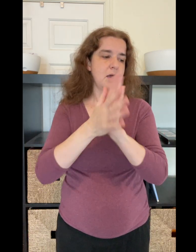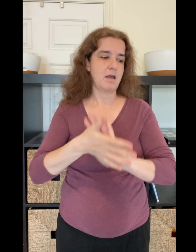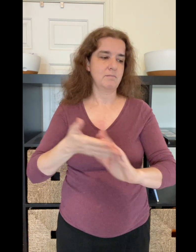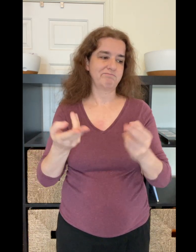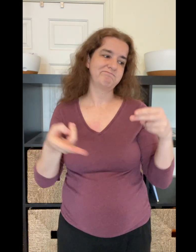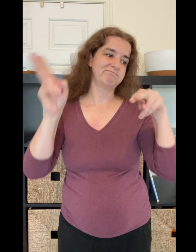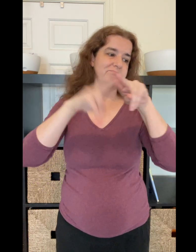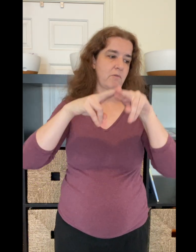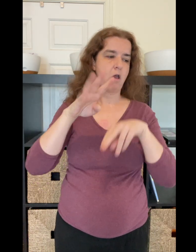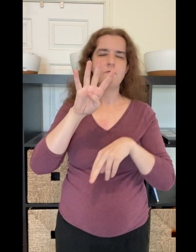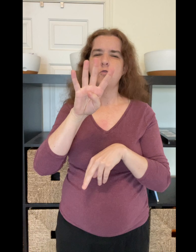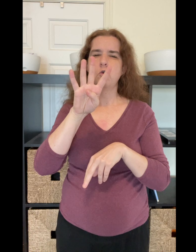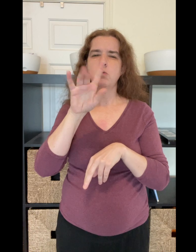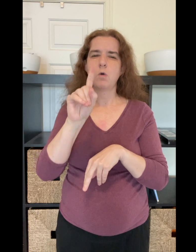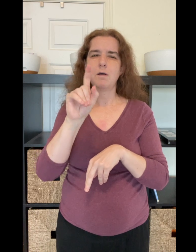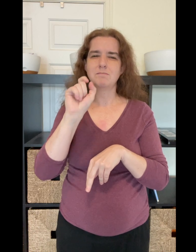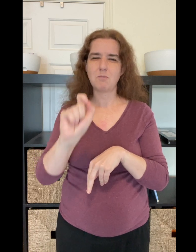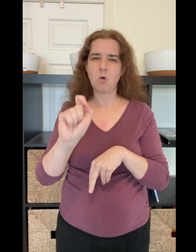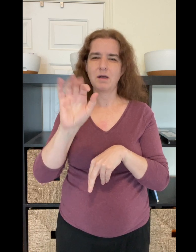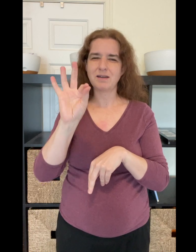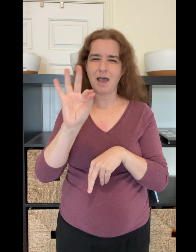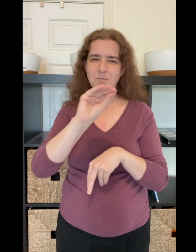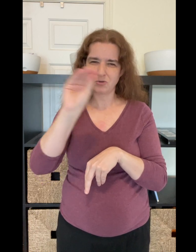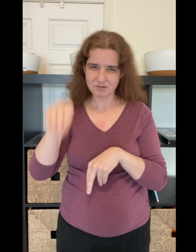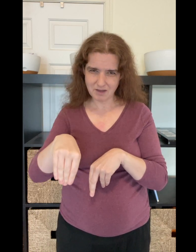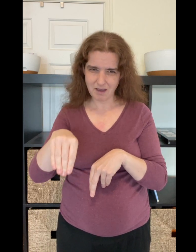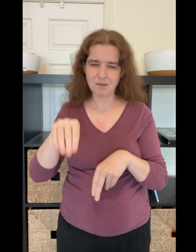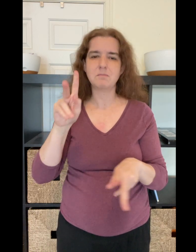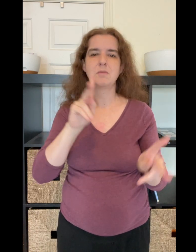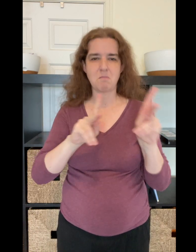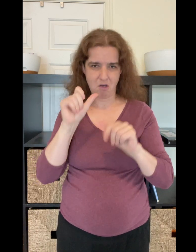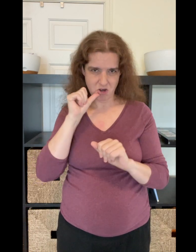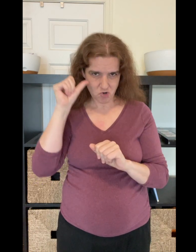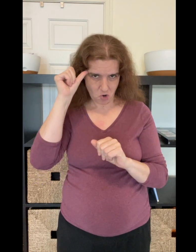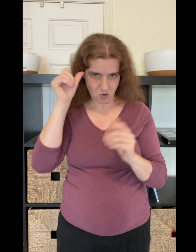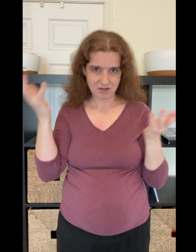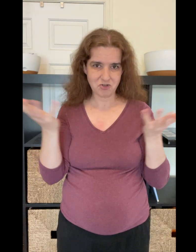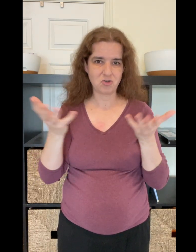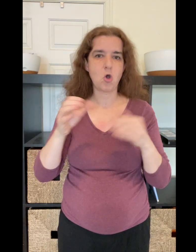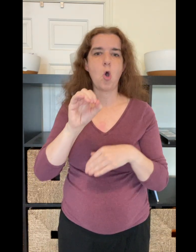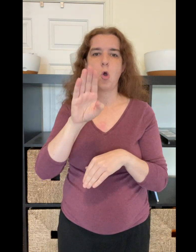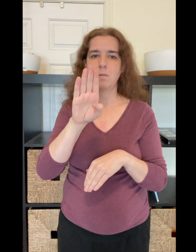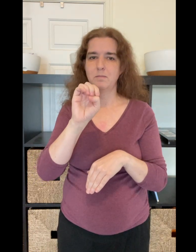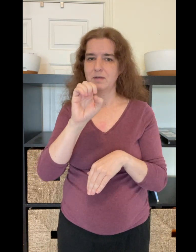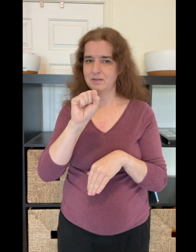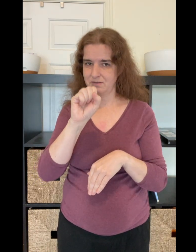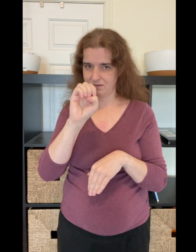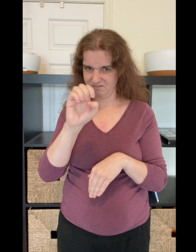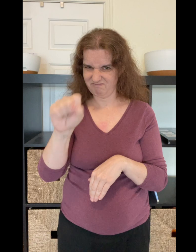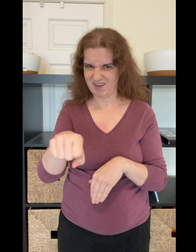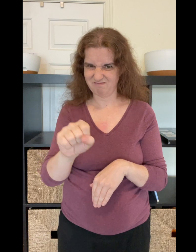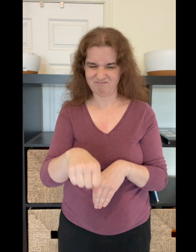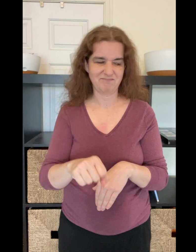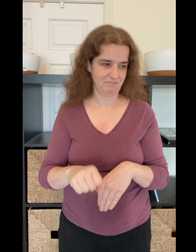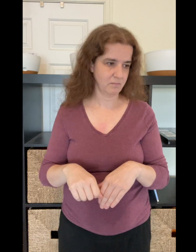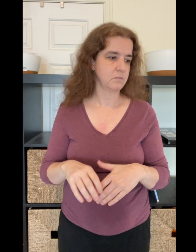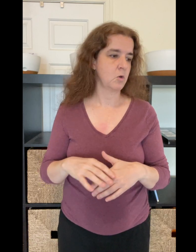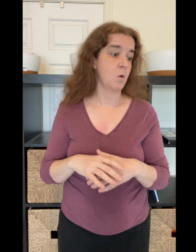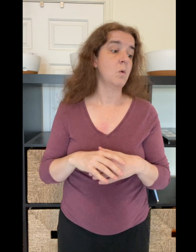2017 to 2020. Now that's increased to 41.9% of adults here